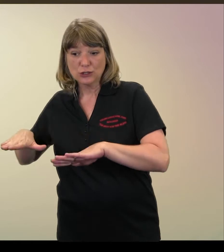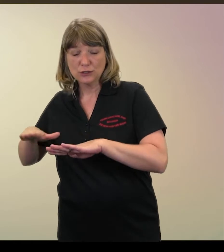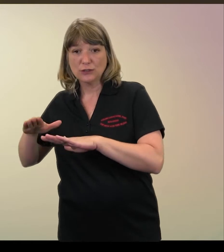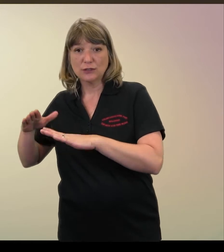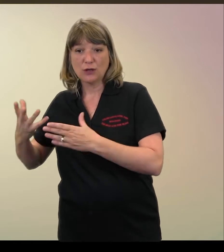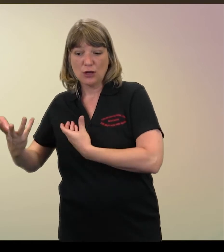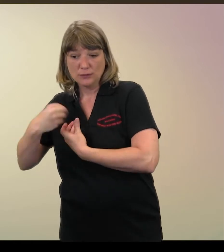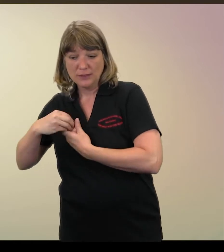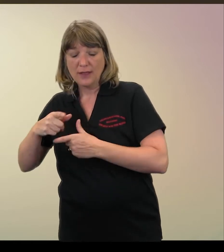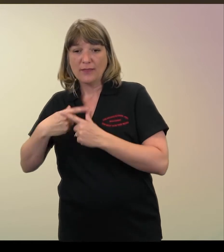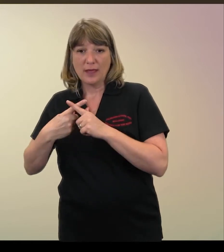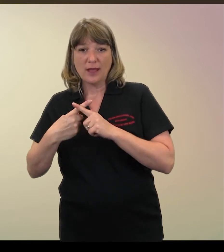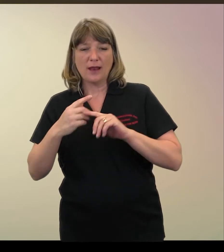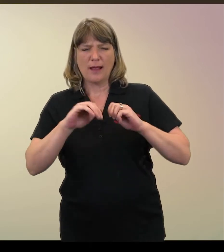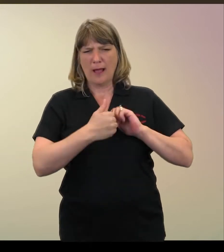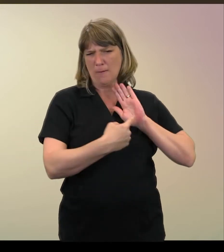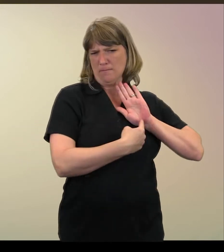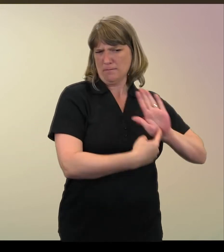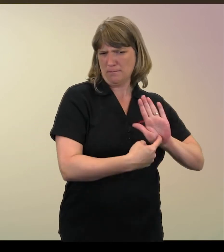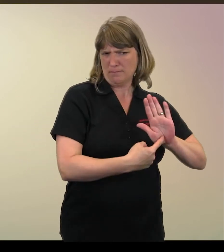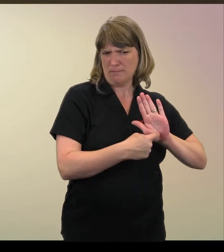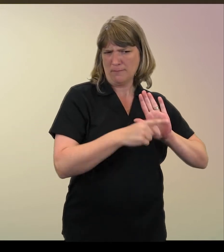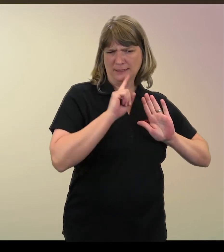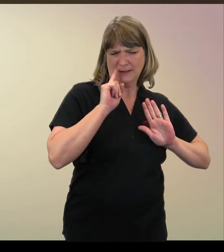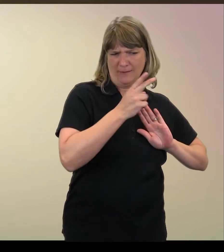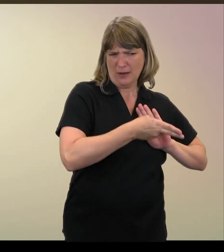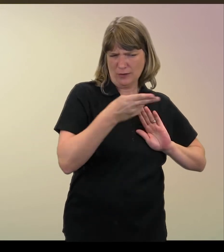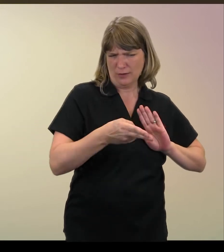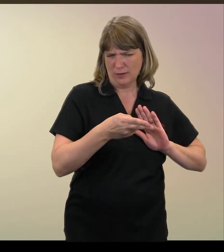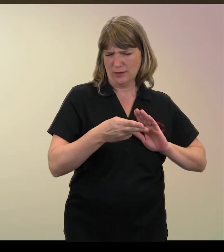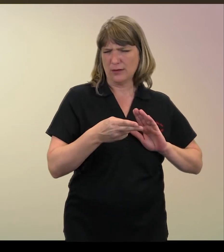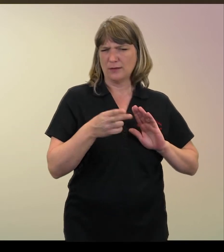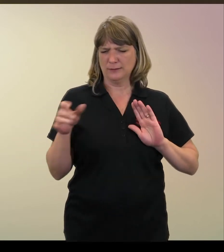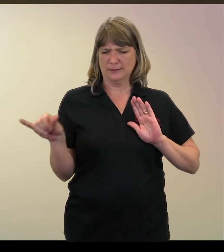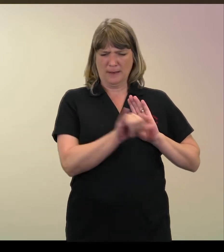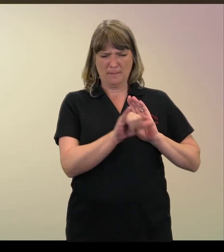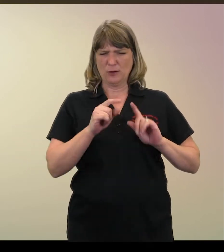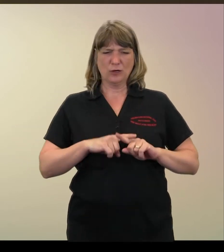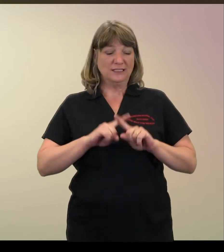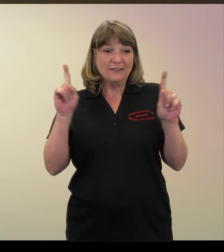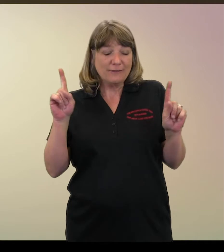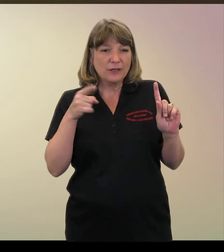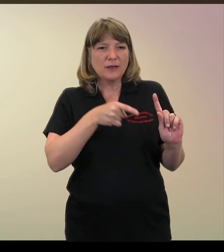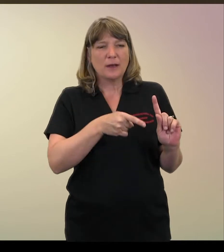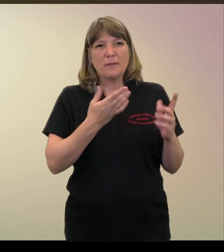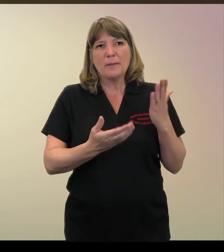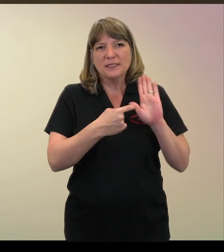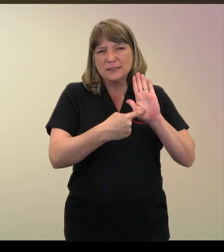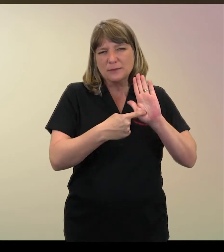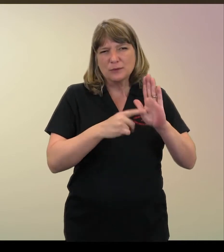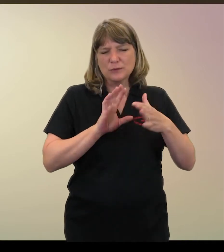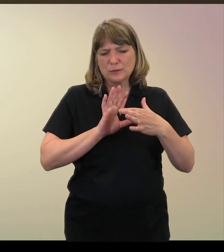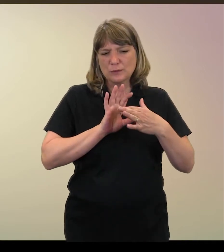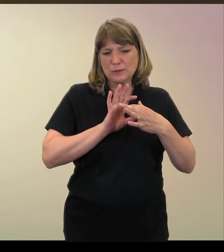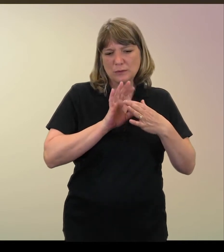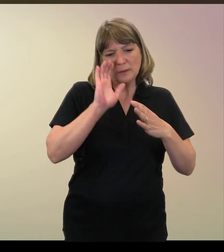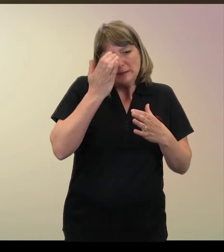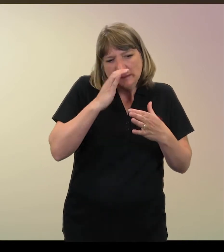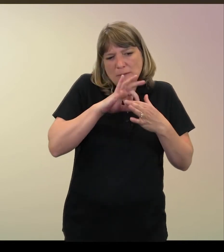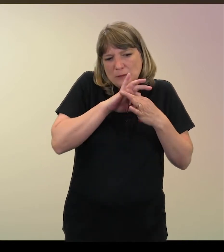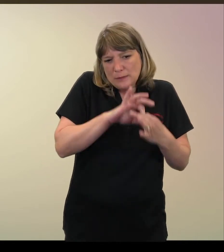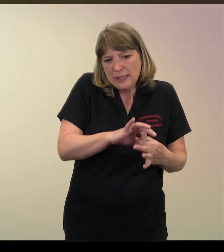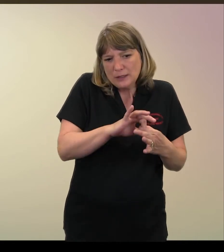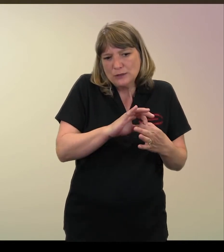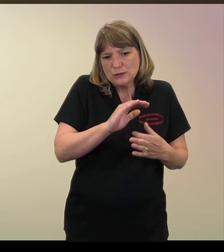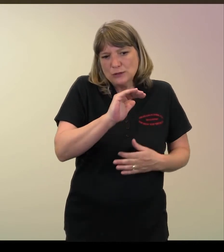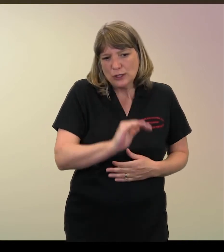autism, how they might present in children who are deaf and hard of hearing, and how that differs from symptoms that might appear to be related